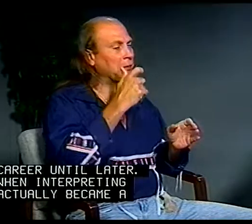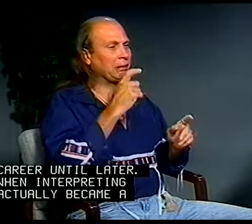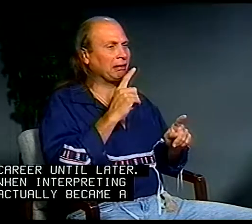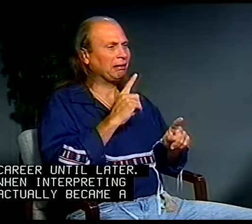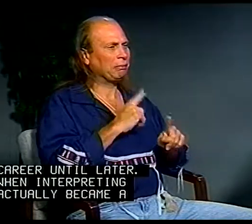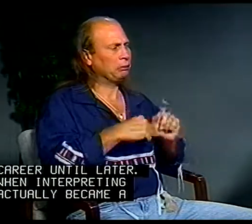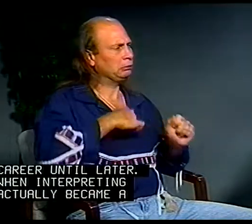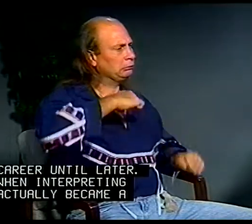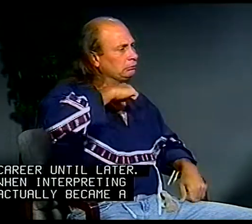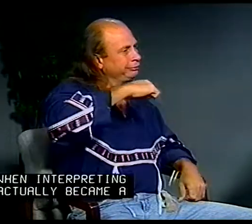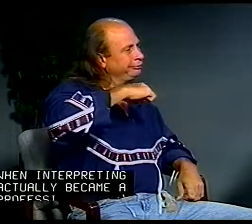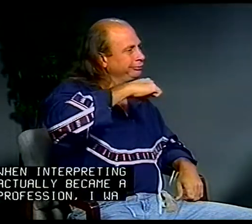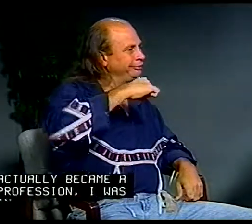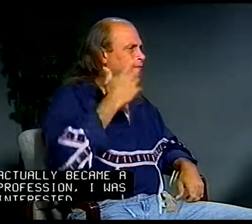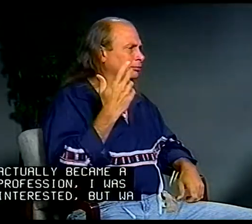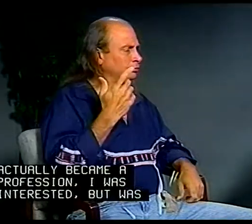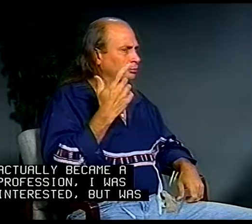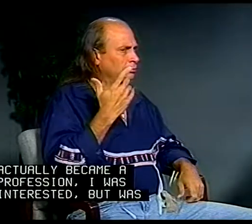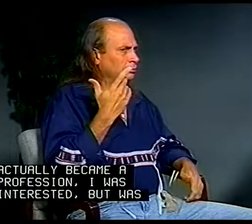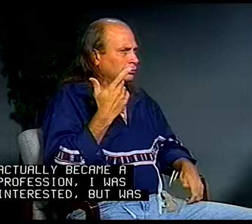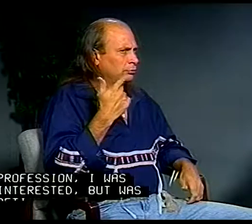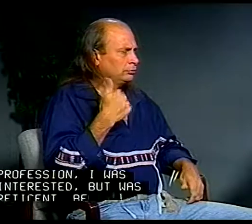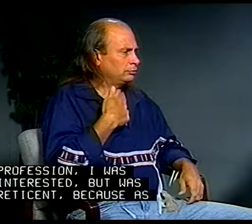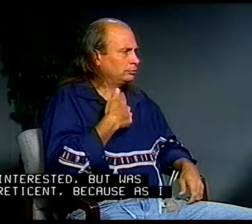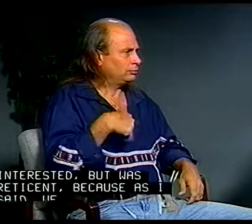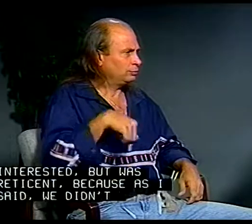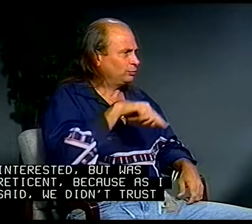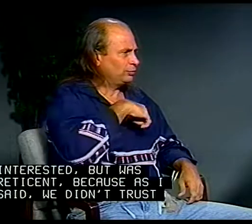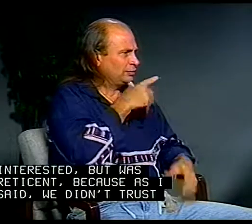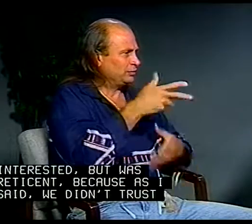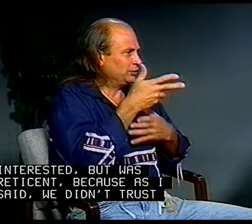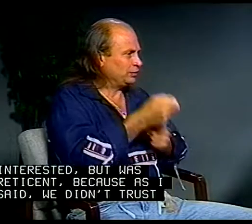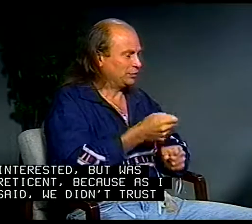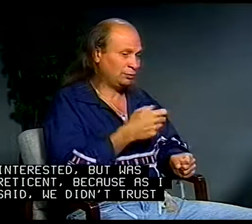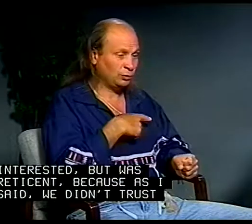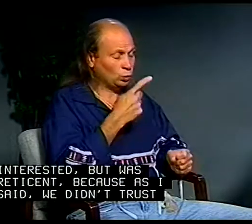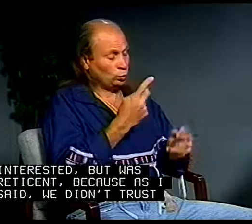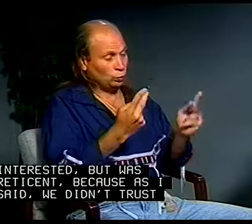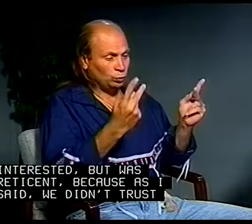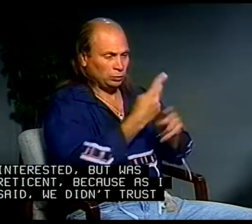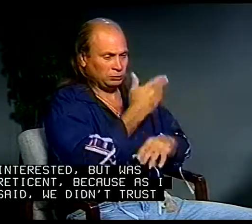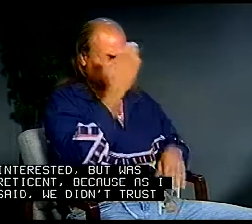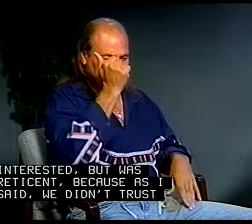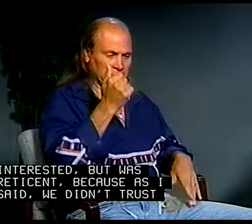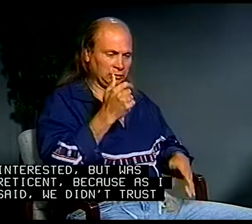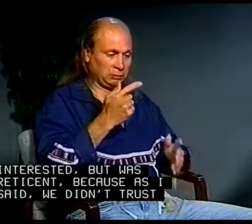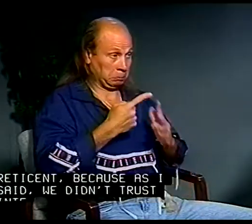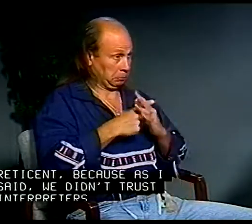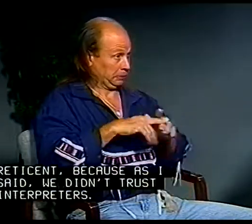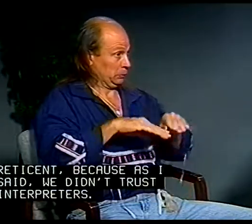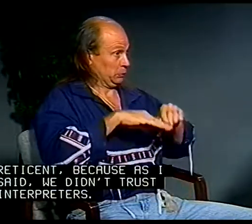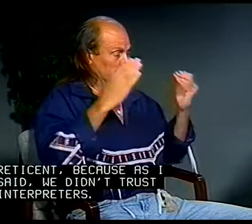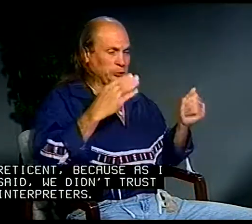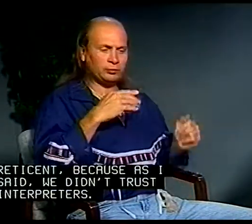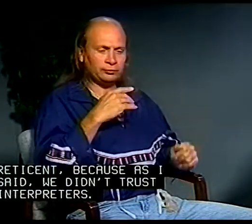until later. When interpreting actually became a profession, I was interested but was reticent because, as I said, we don't